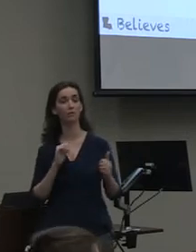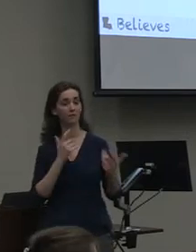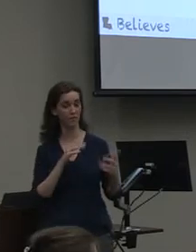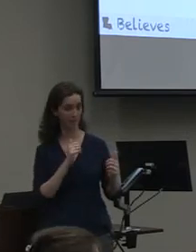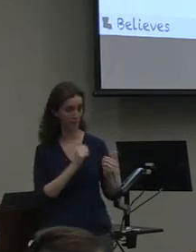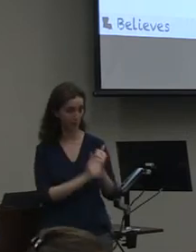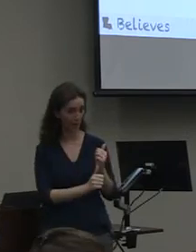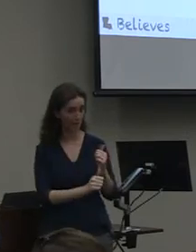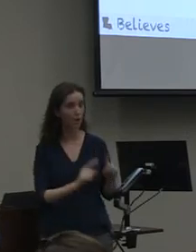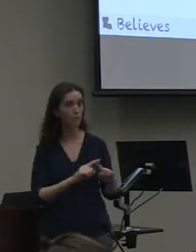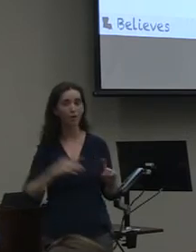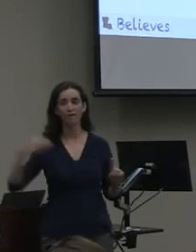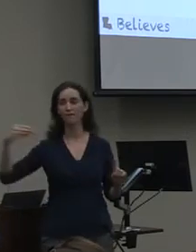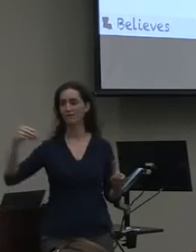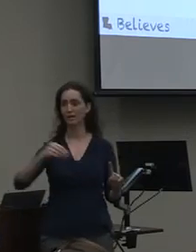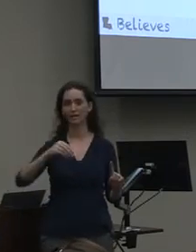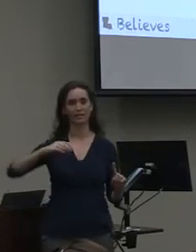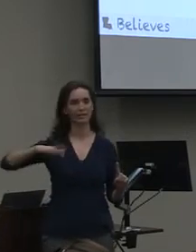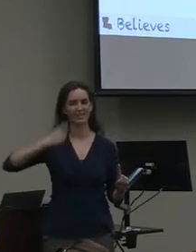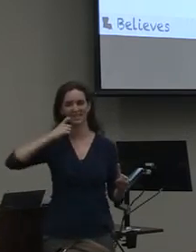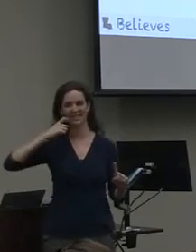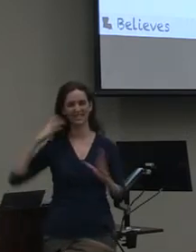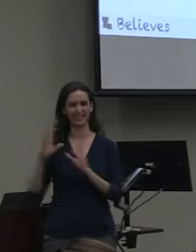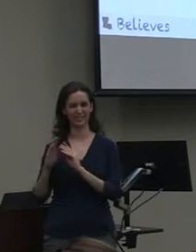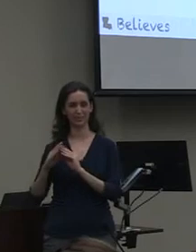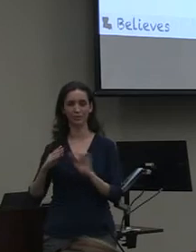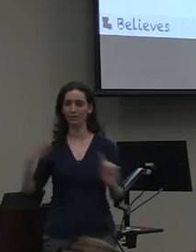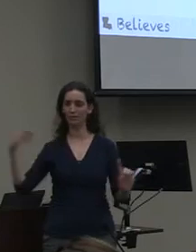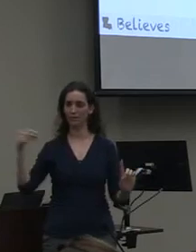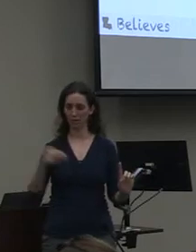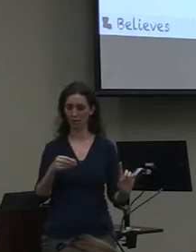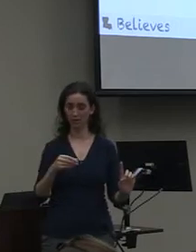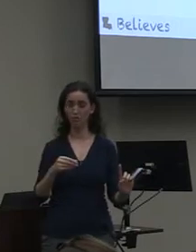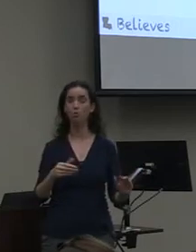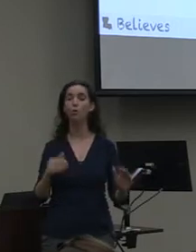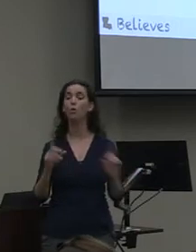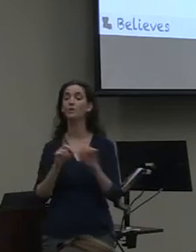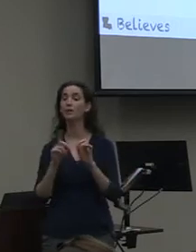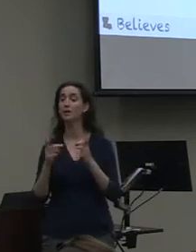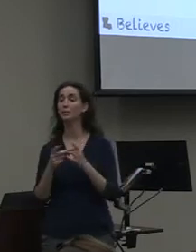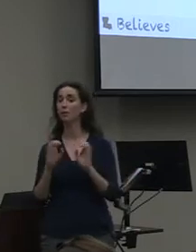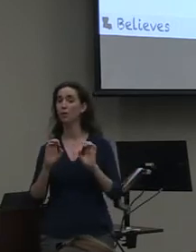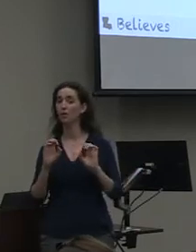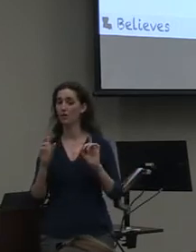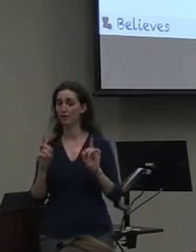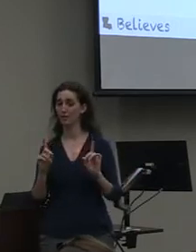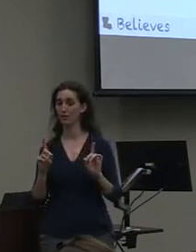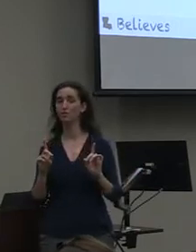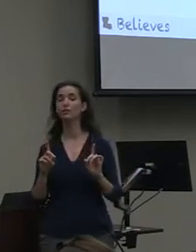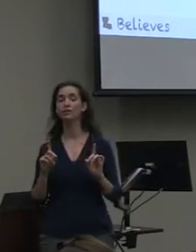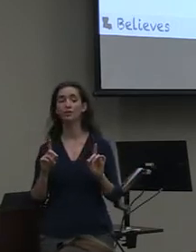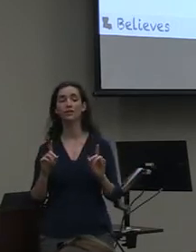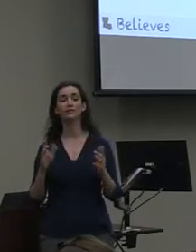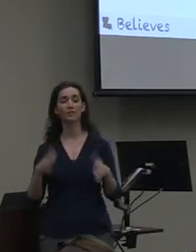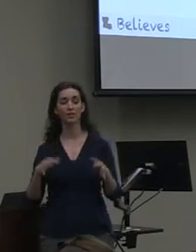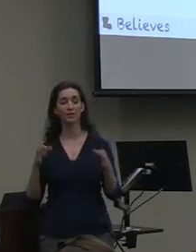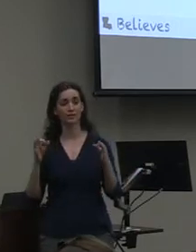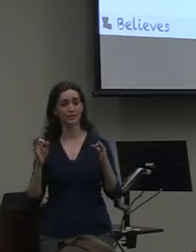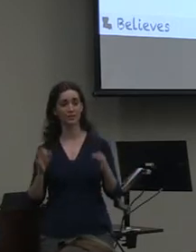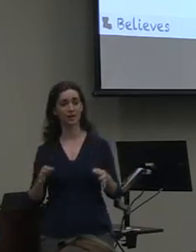not funded this past session, and so the Department of Education has decided